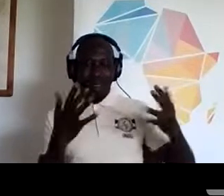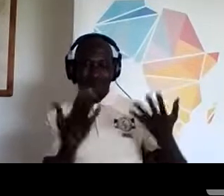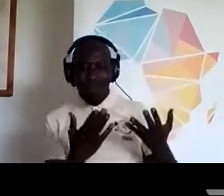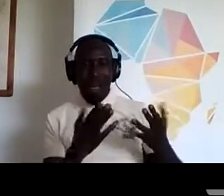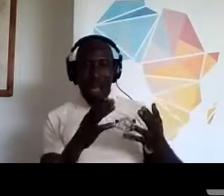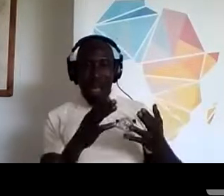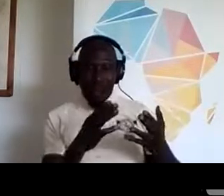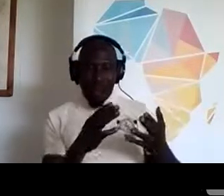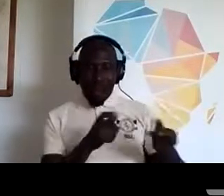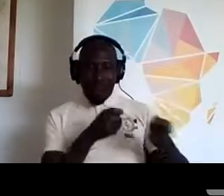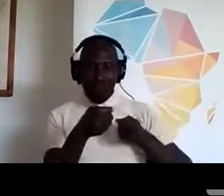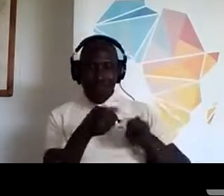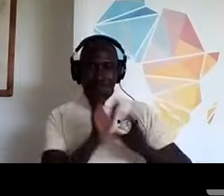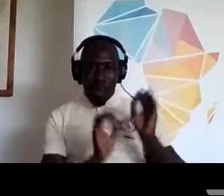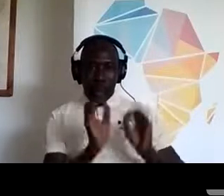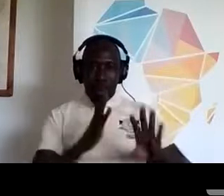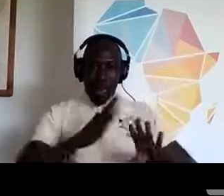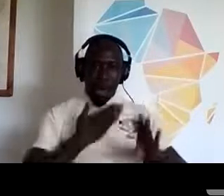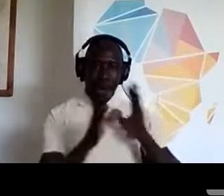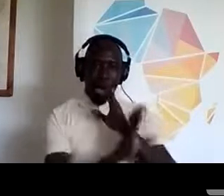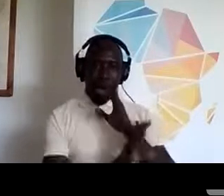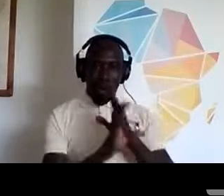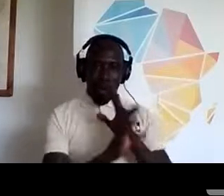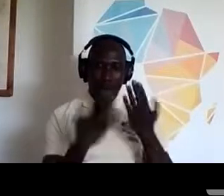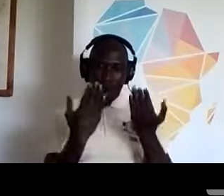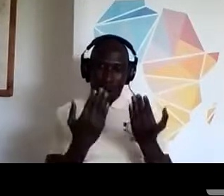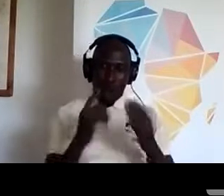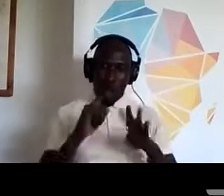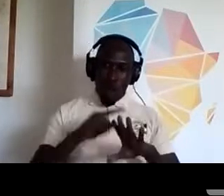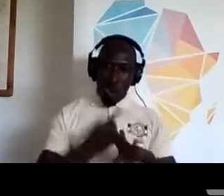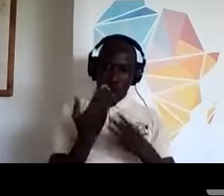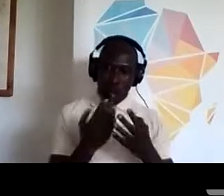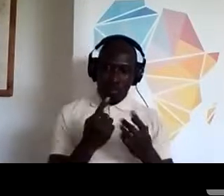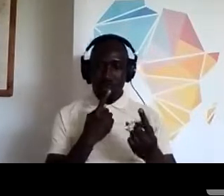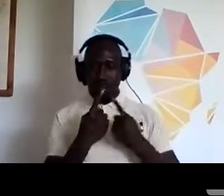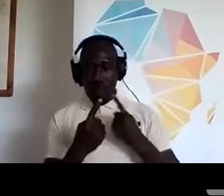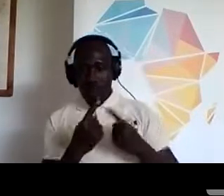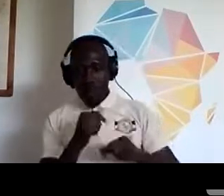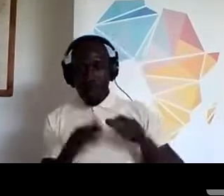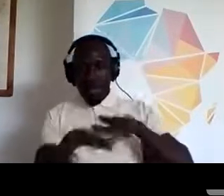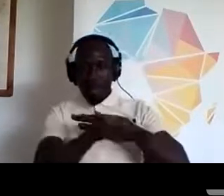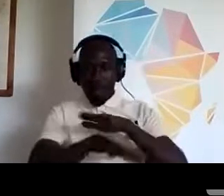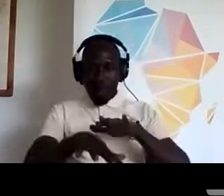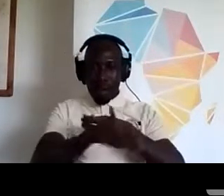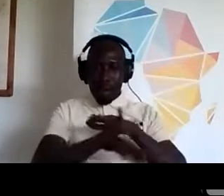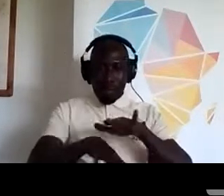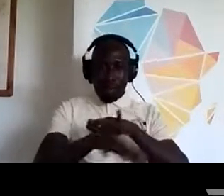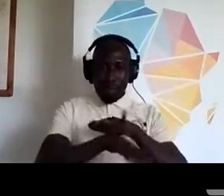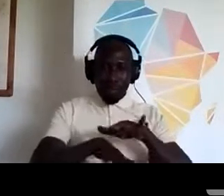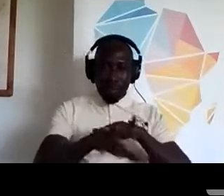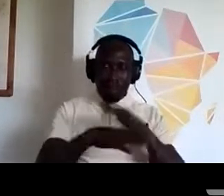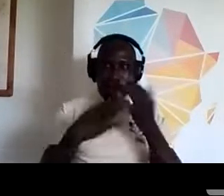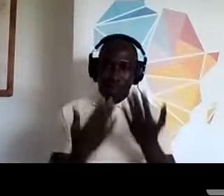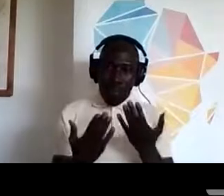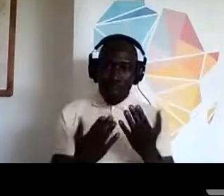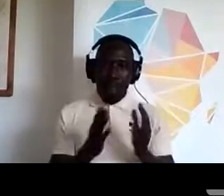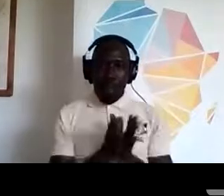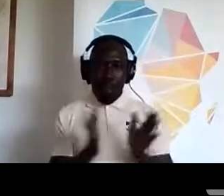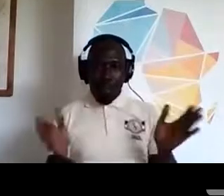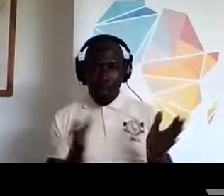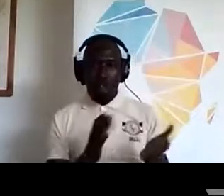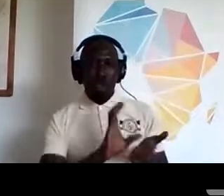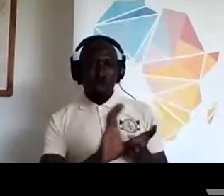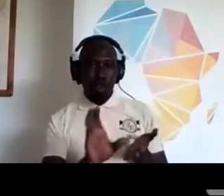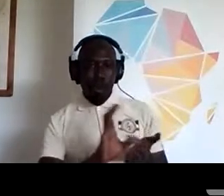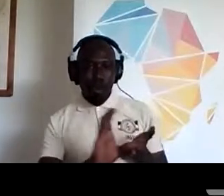unregulated in our country. So when we speak about areas like public